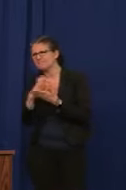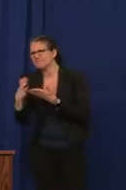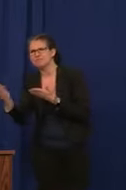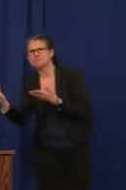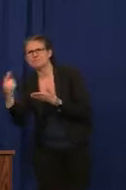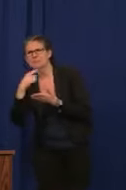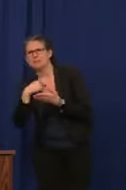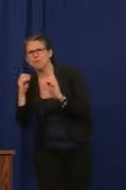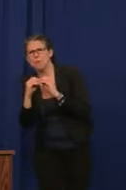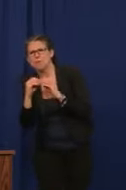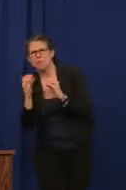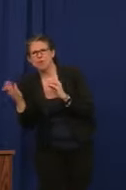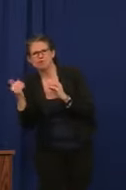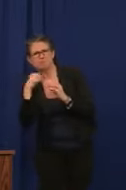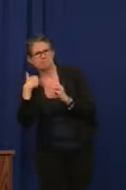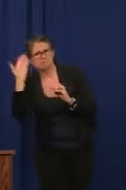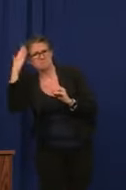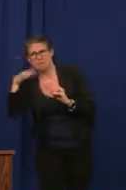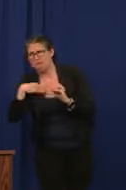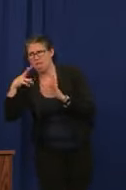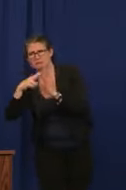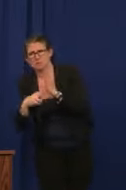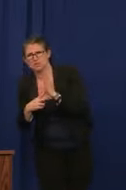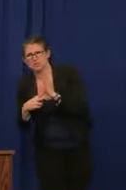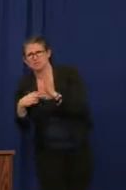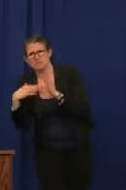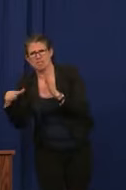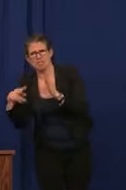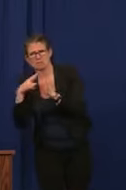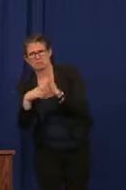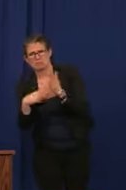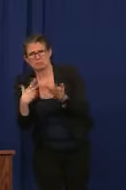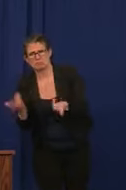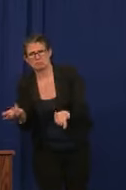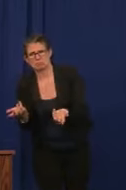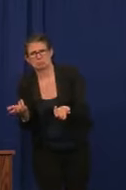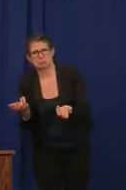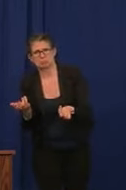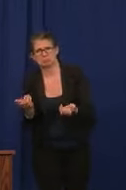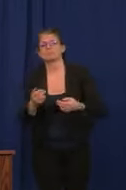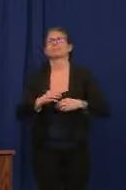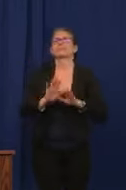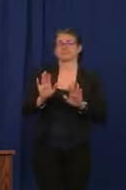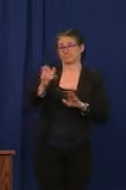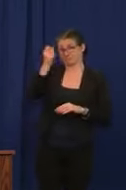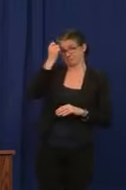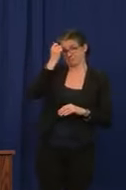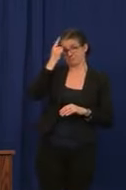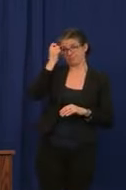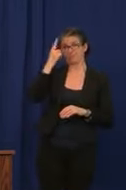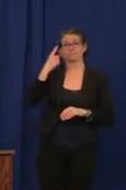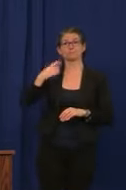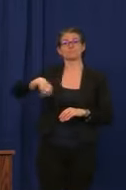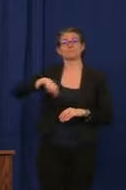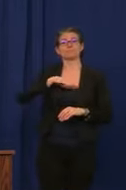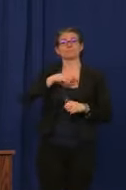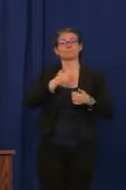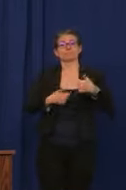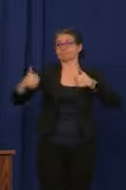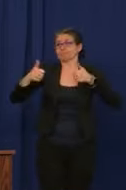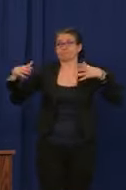Yes. Yeah, I have not read that study, but every day we're talking about the status of revenues, state revenues and local